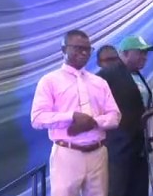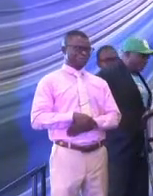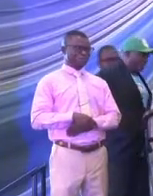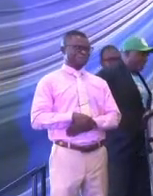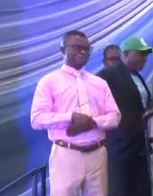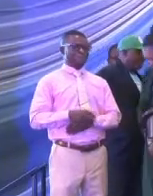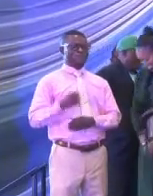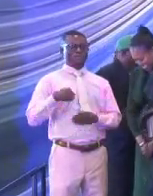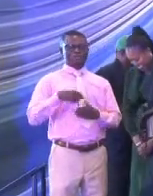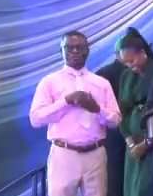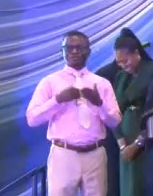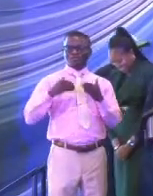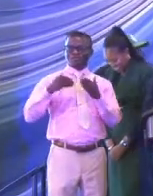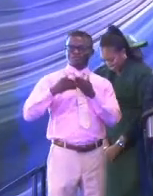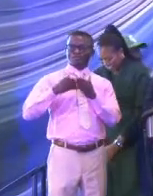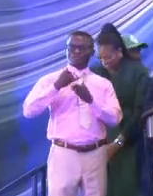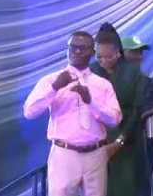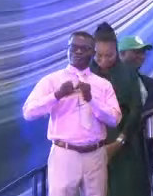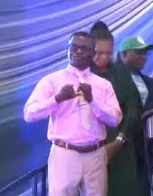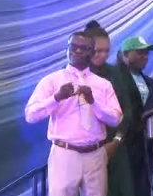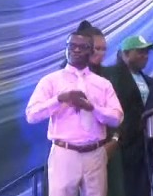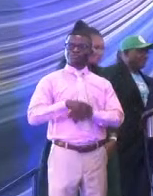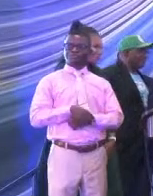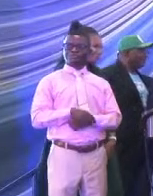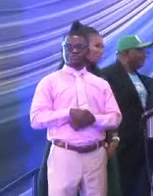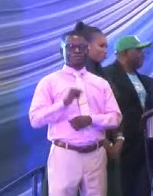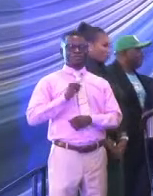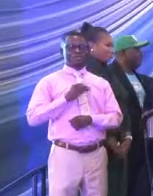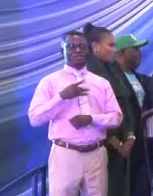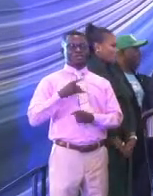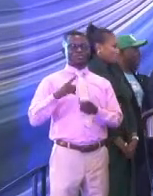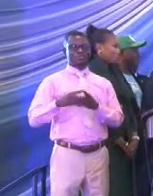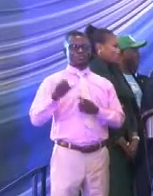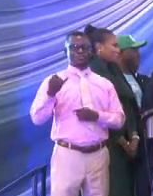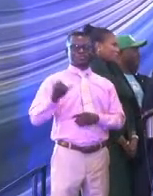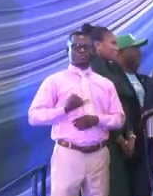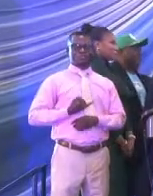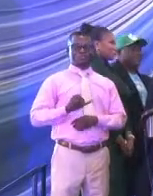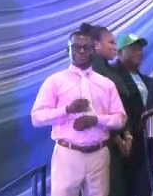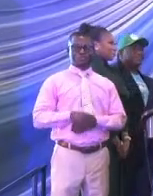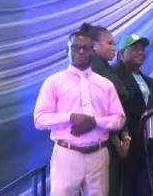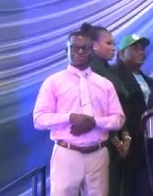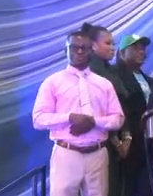We are getting to the climax. I'd like to invite